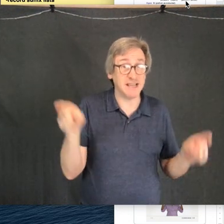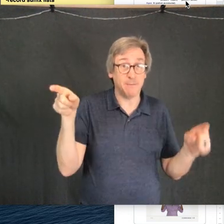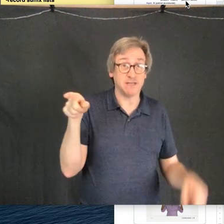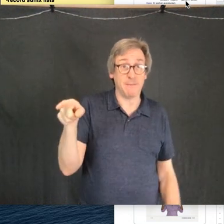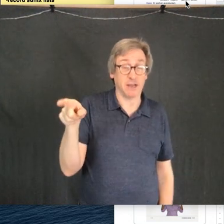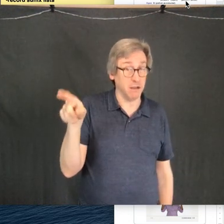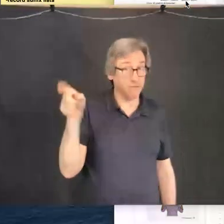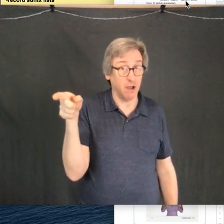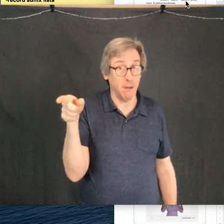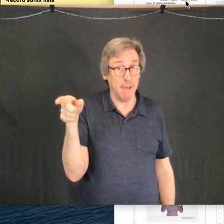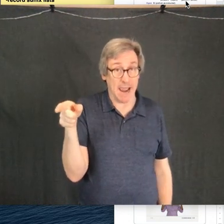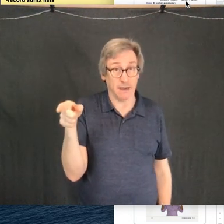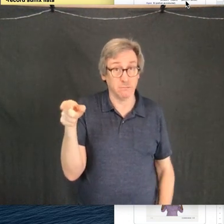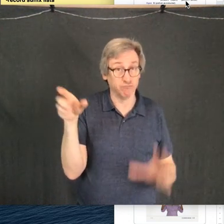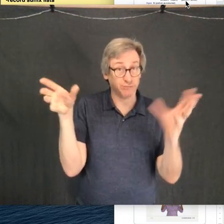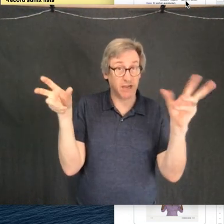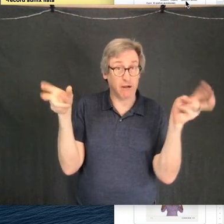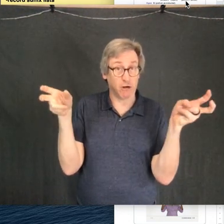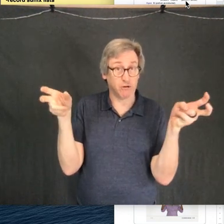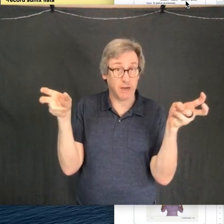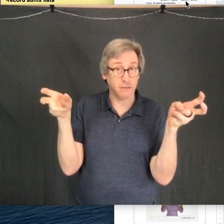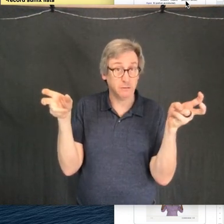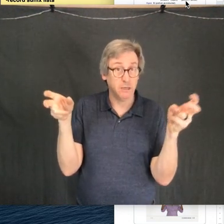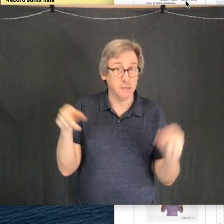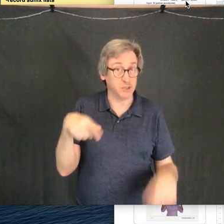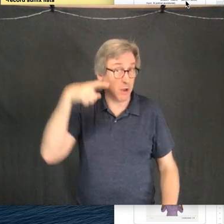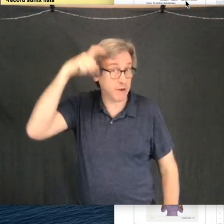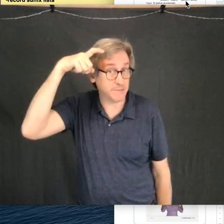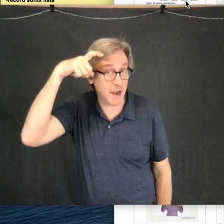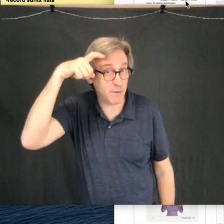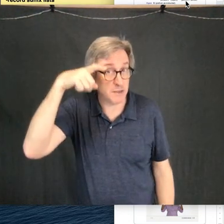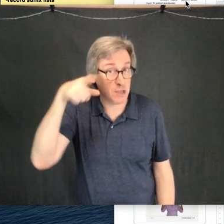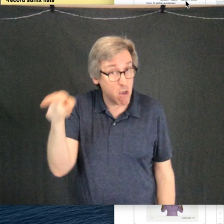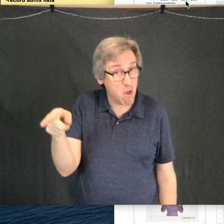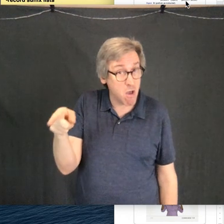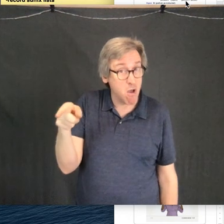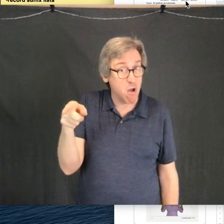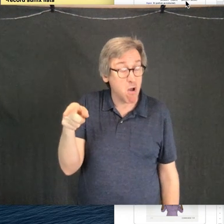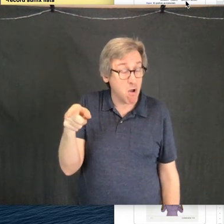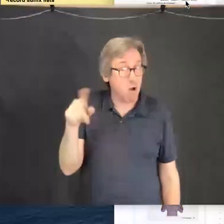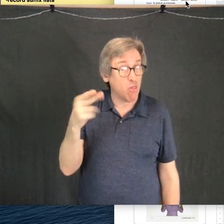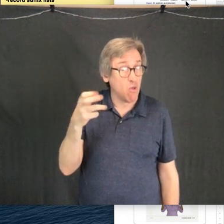Now notice I've set up a topic of a man, a character, right? So I raise my eyebrows.